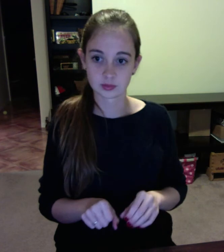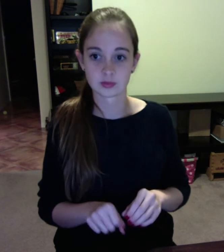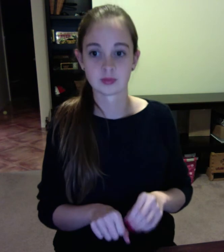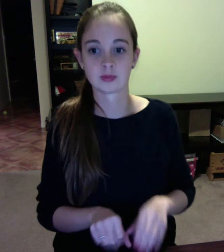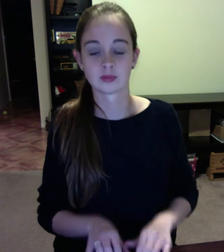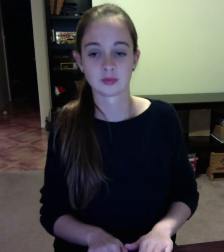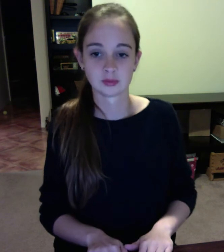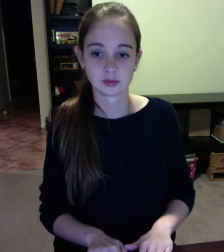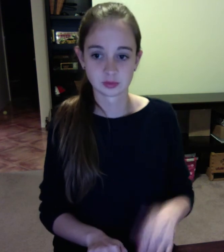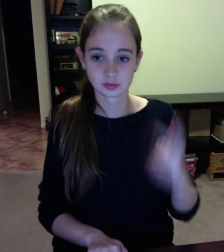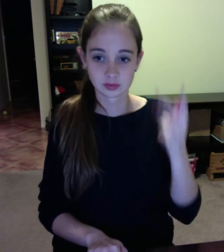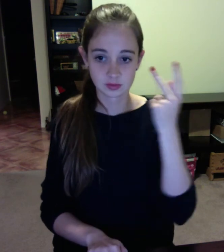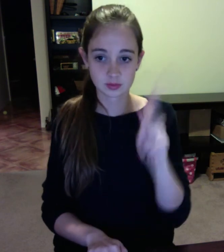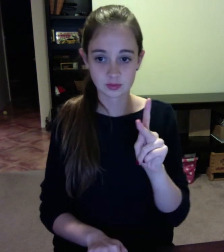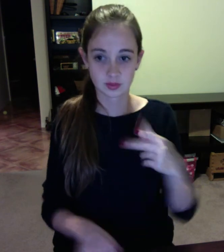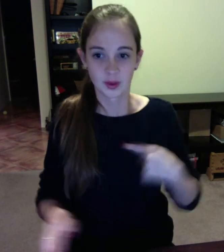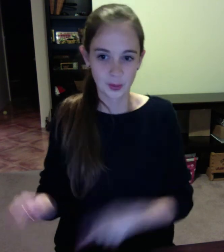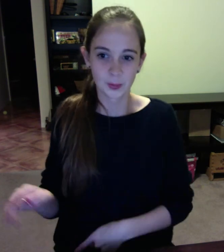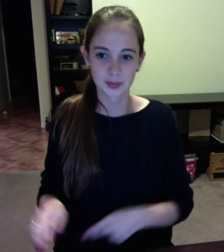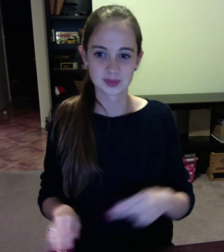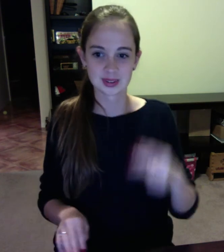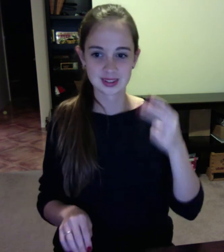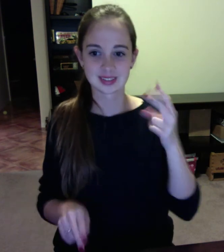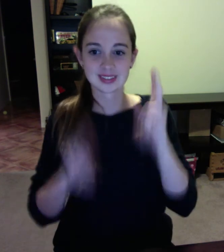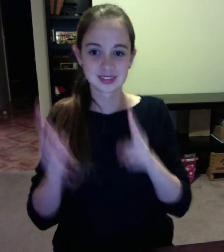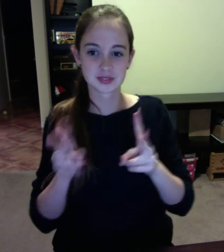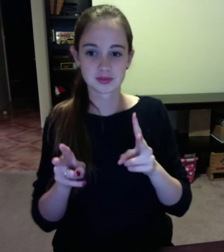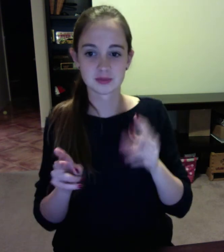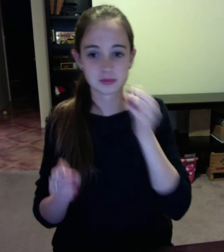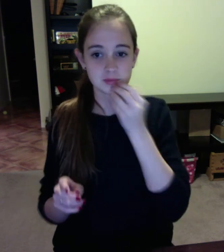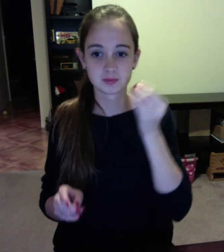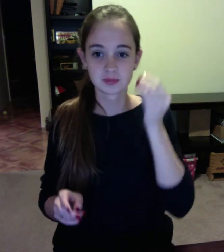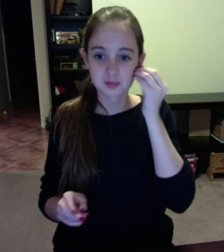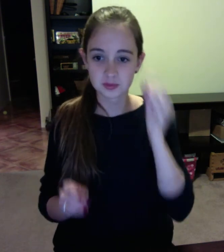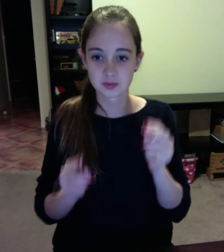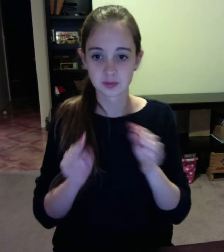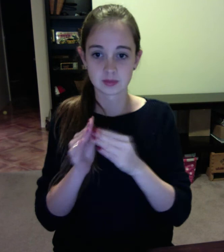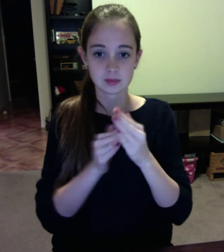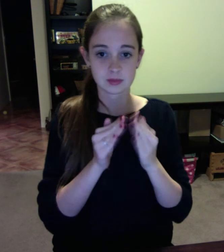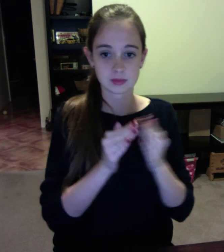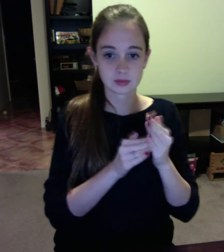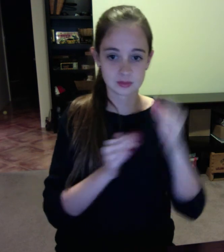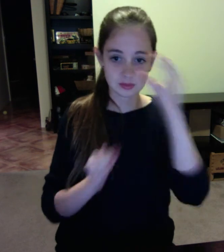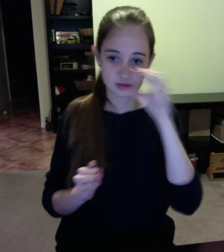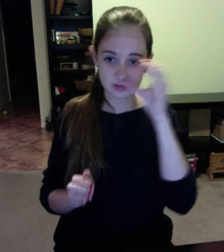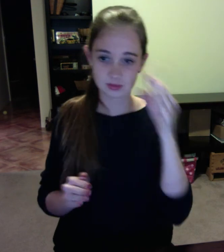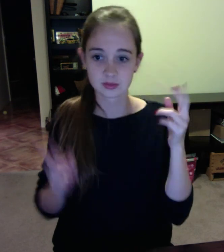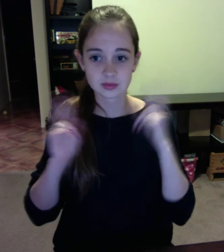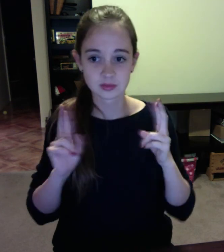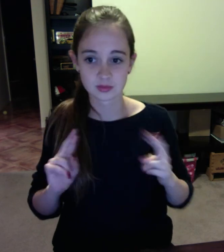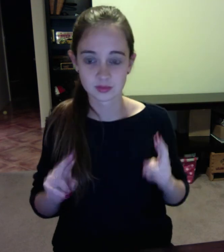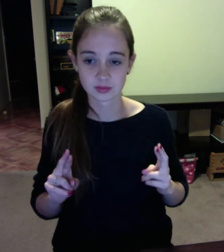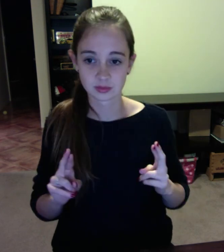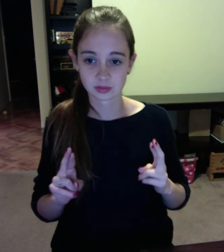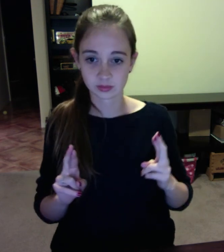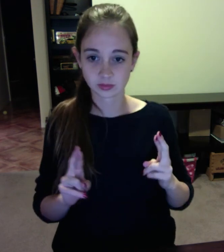would visit every house in the land until he had found her. The Ugly Sisters became very excited on the day the